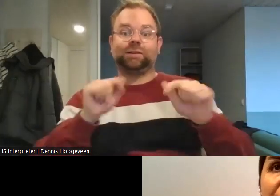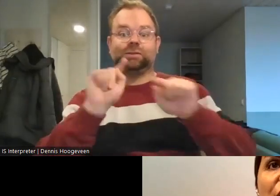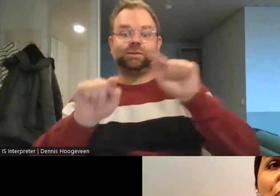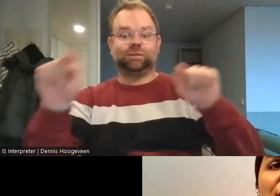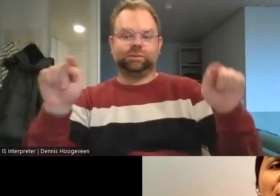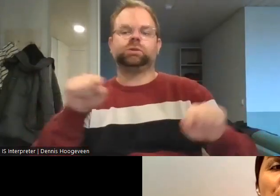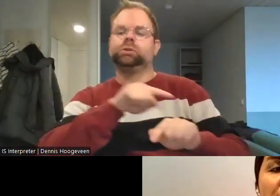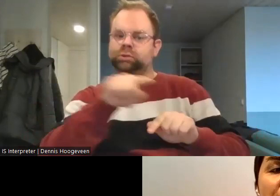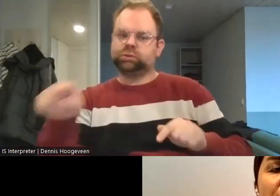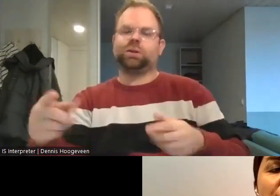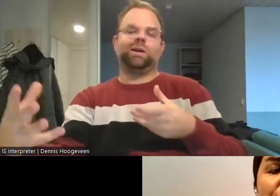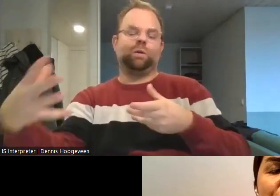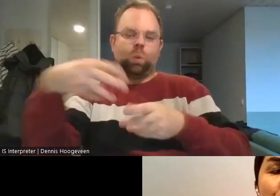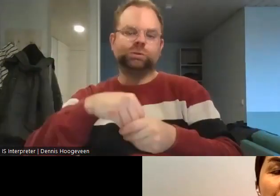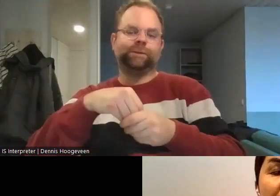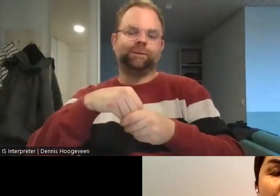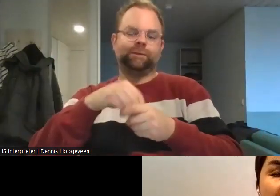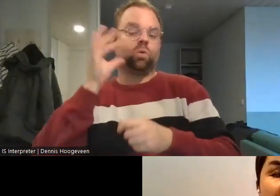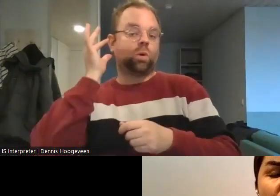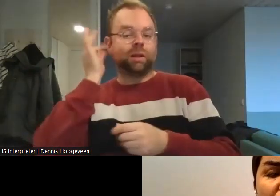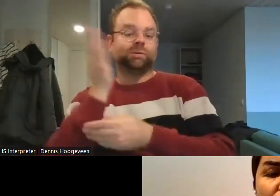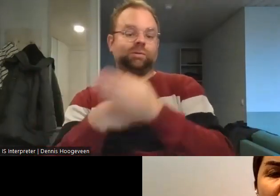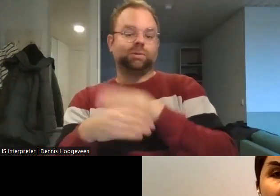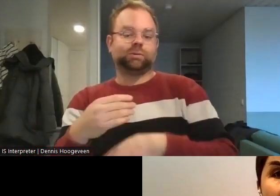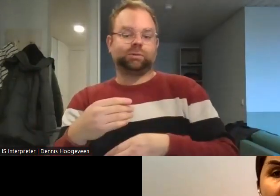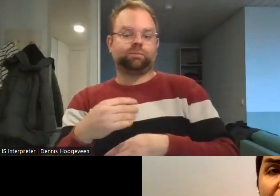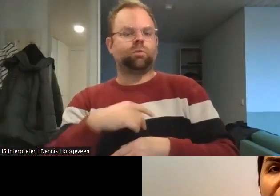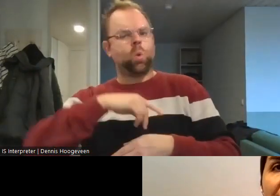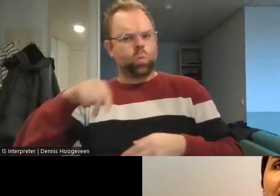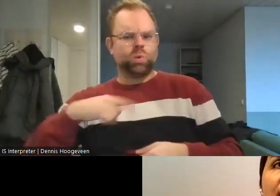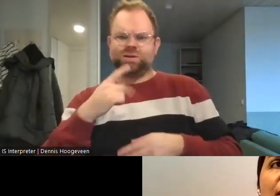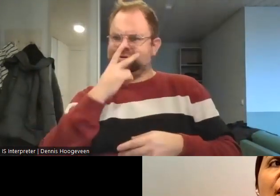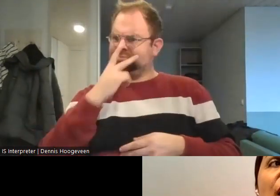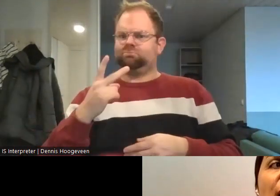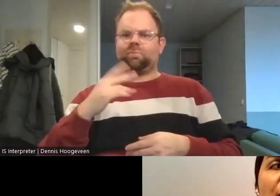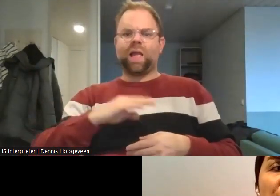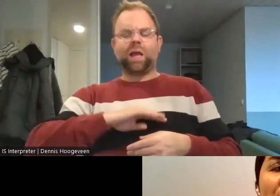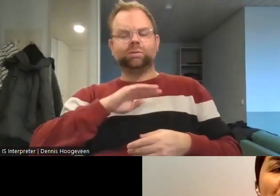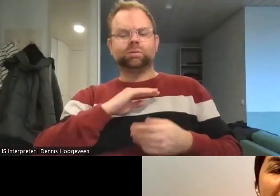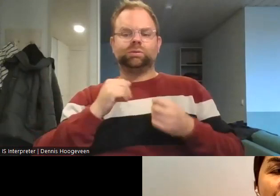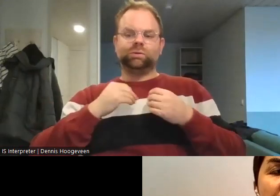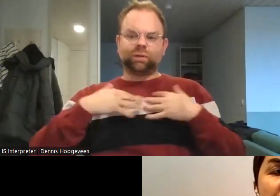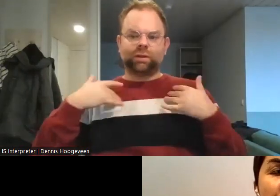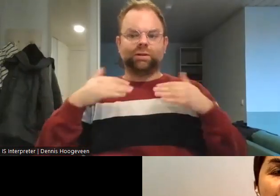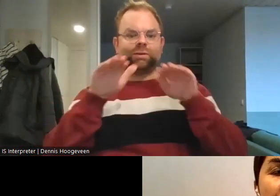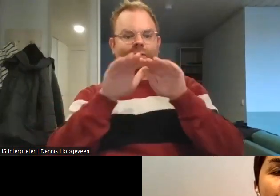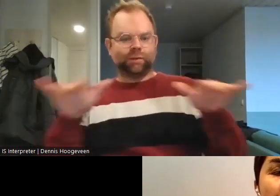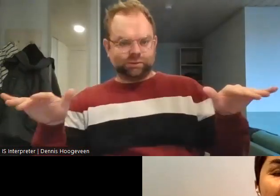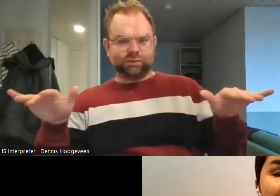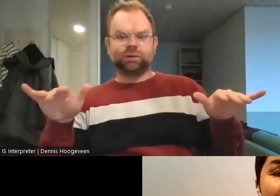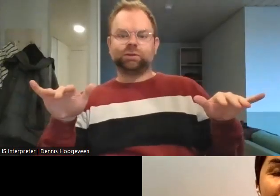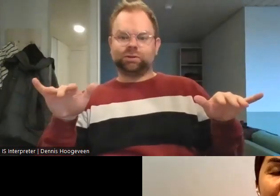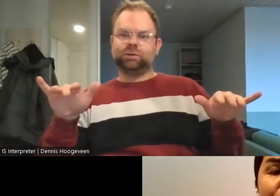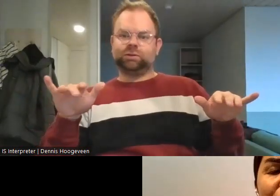And one of the priorities of the group is actually gender-based violence. And we have been advocating for this to